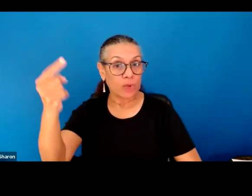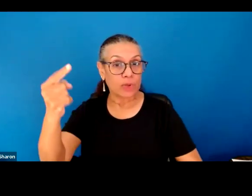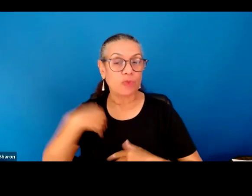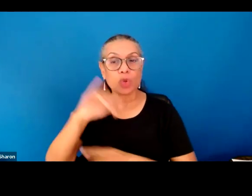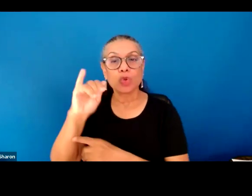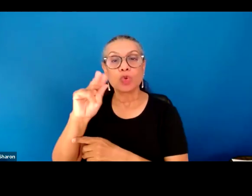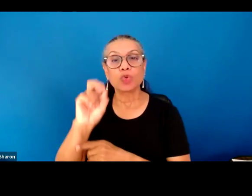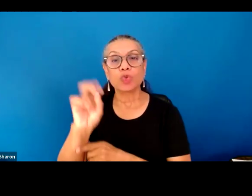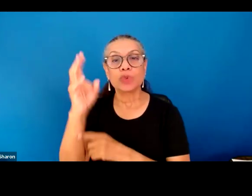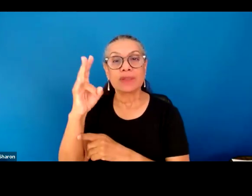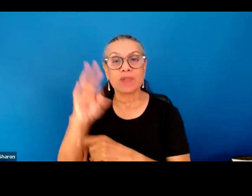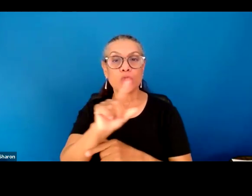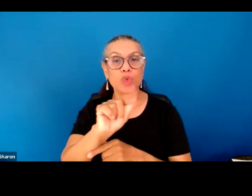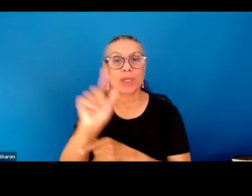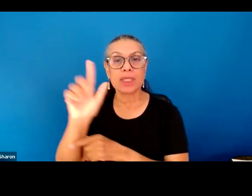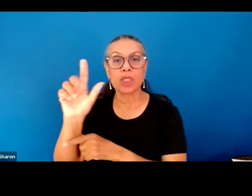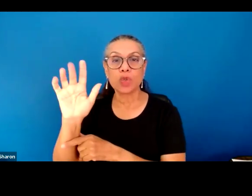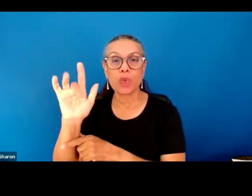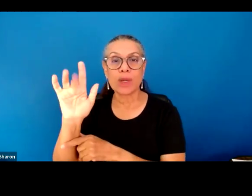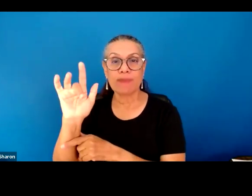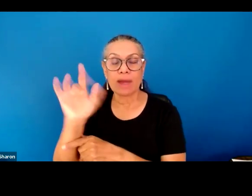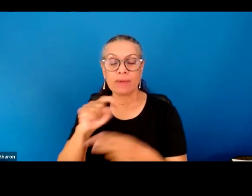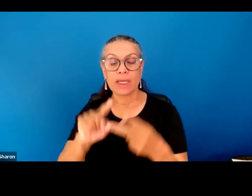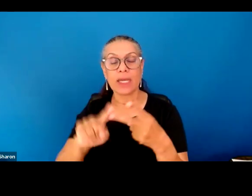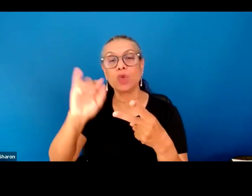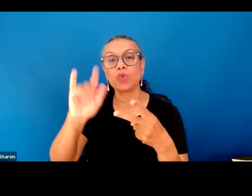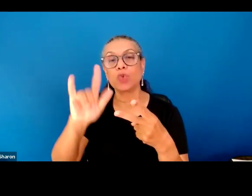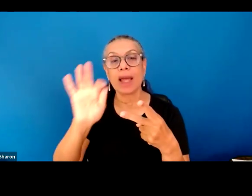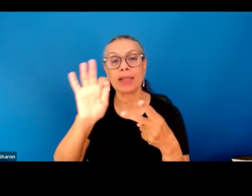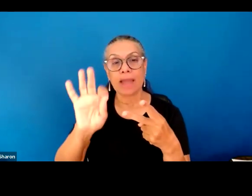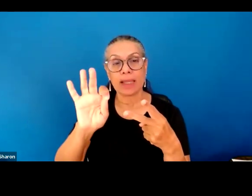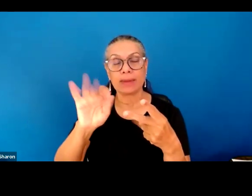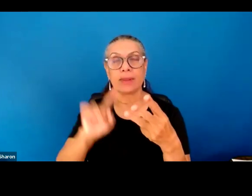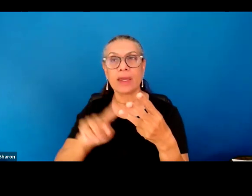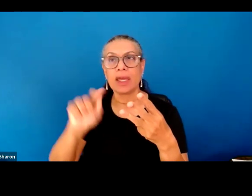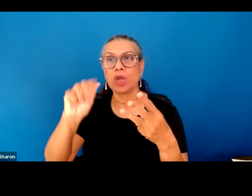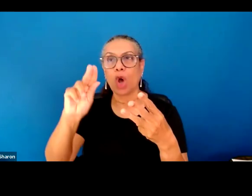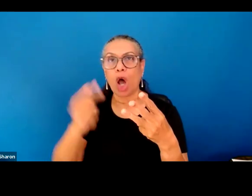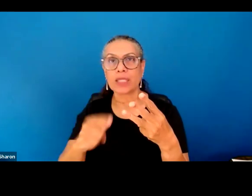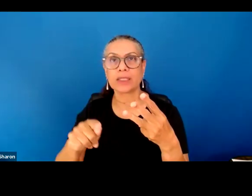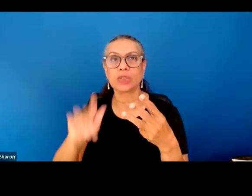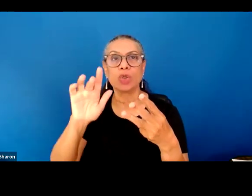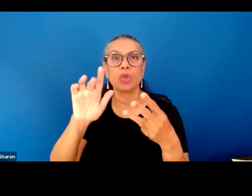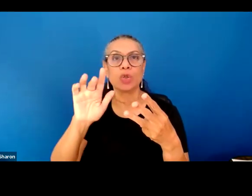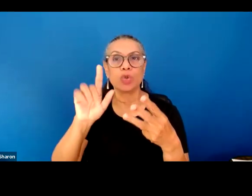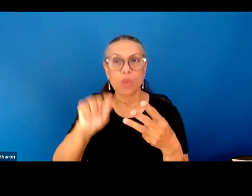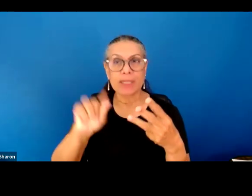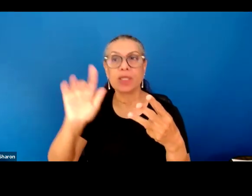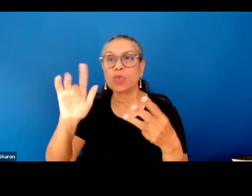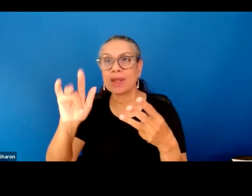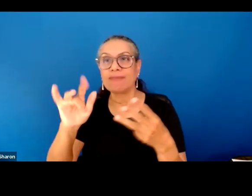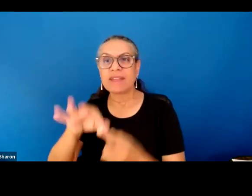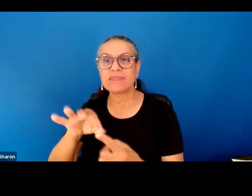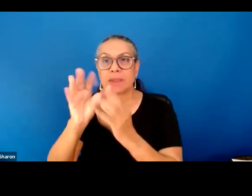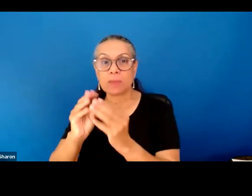June 17th, 2025 meeting and the July 9th and August 2025 special meetings. Is there a